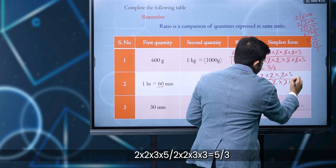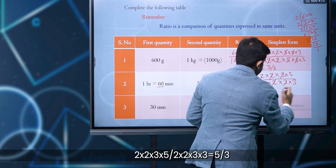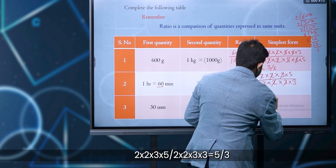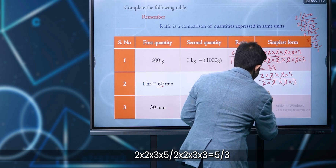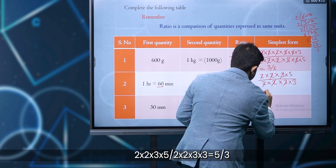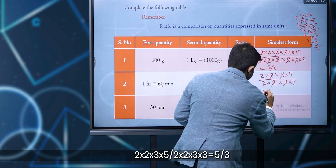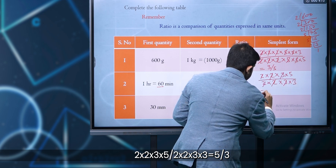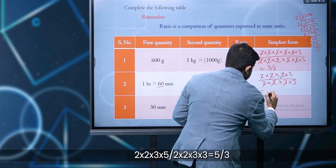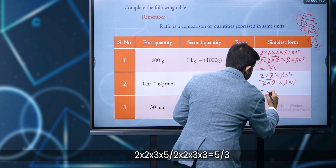5 by 3.